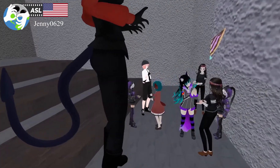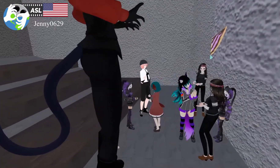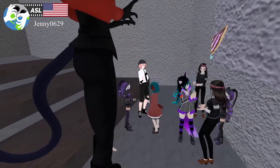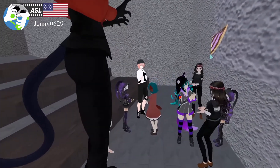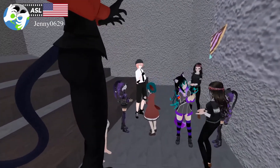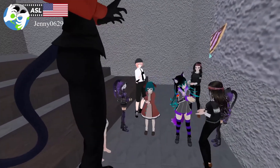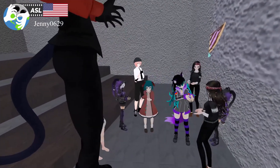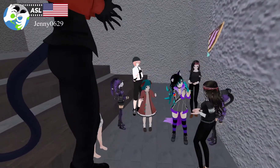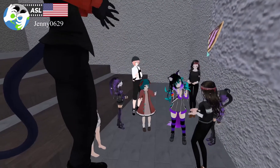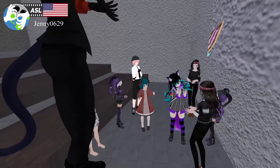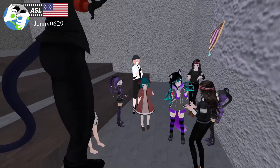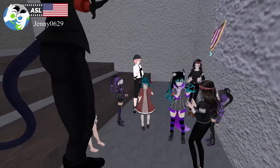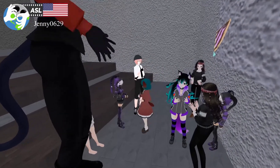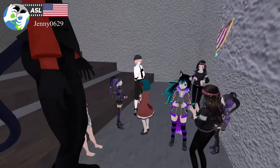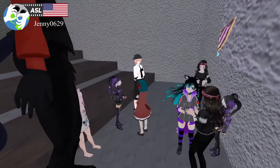have to go too in No, detail. I'm terrible. I'm bad.